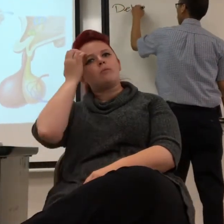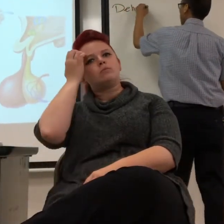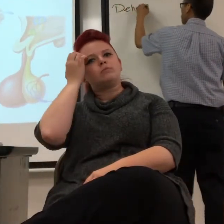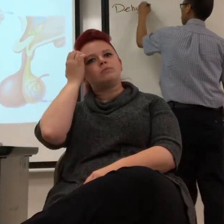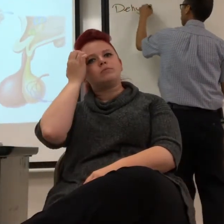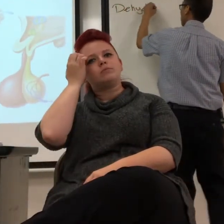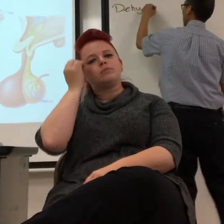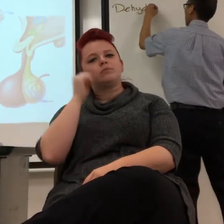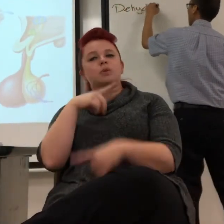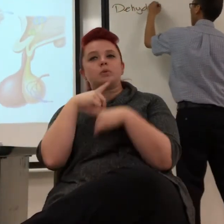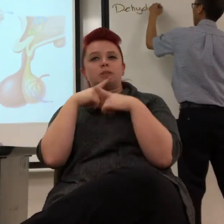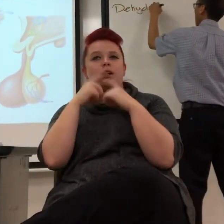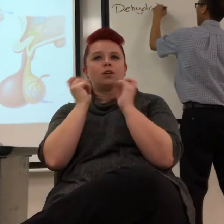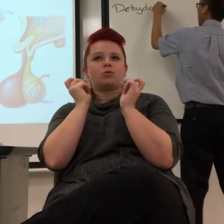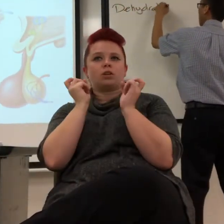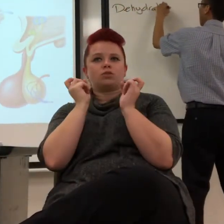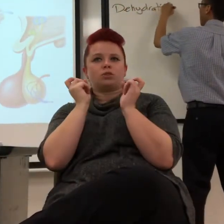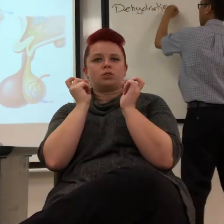dehydration.